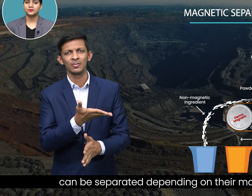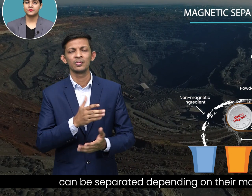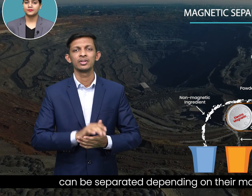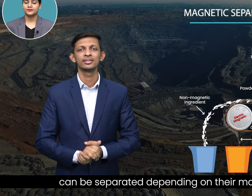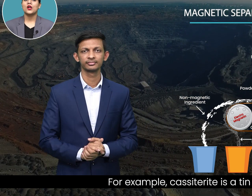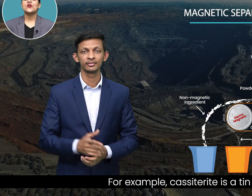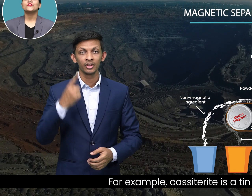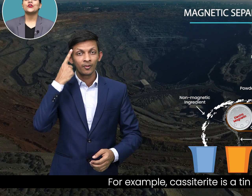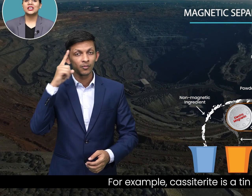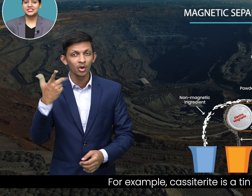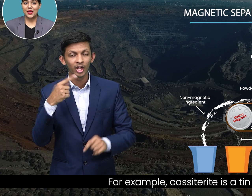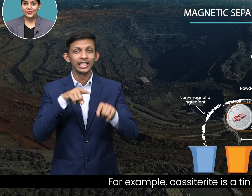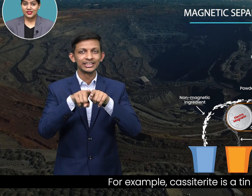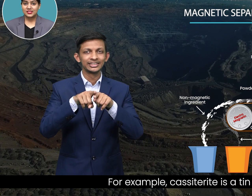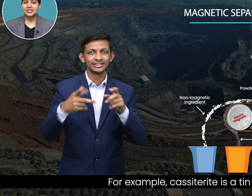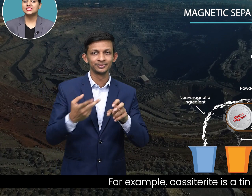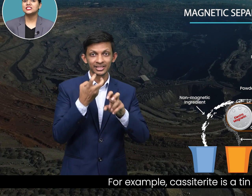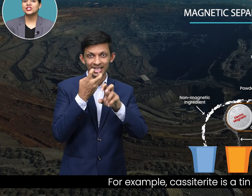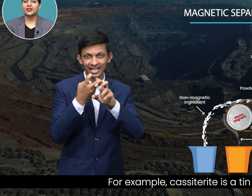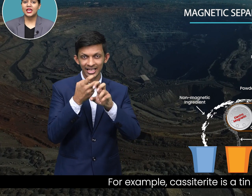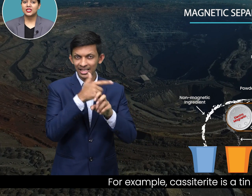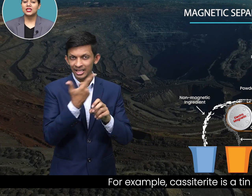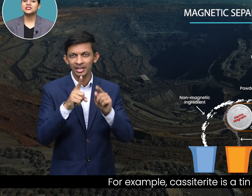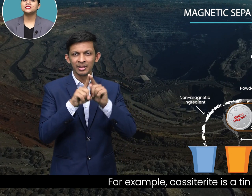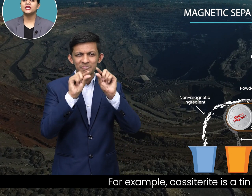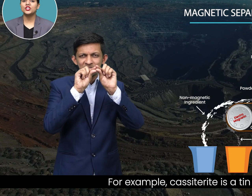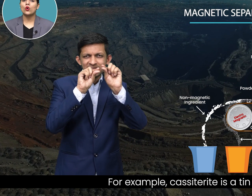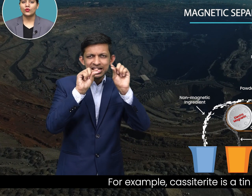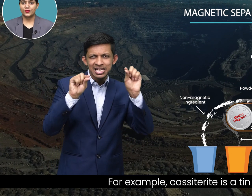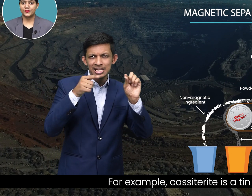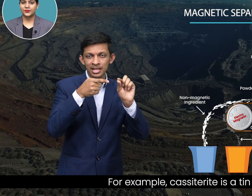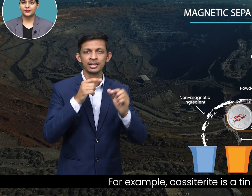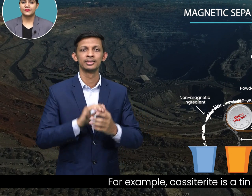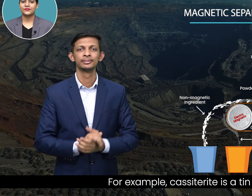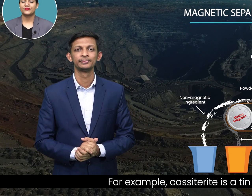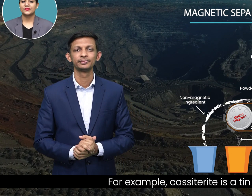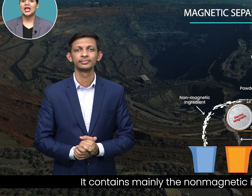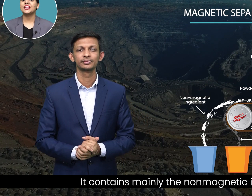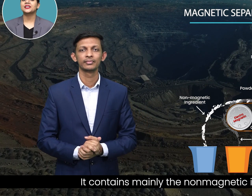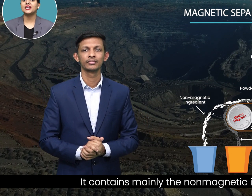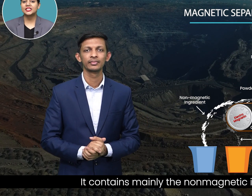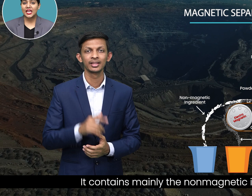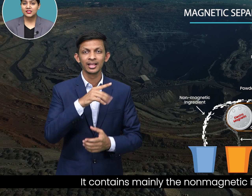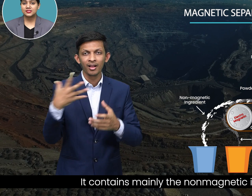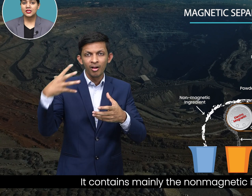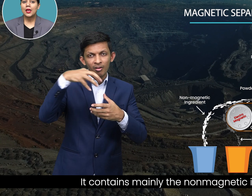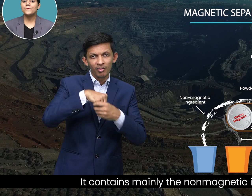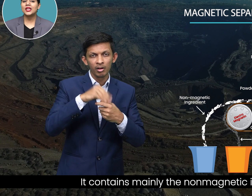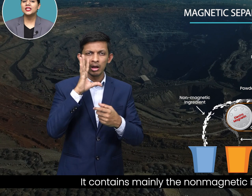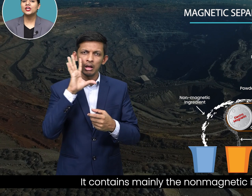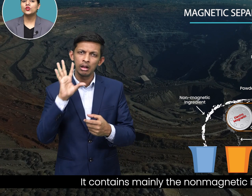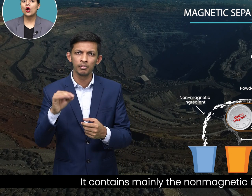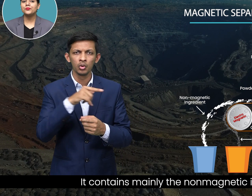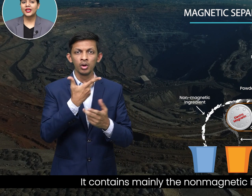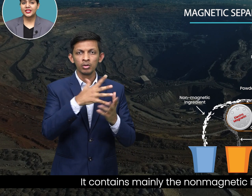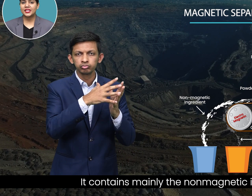nature. For example, cassiterite is a tin ore. It contains